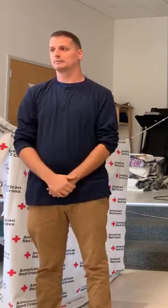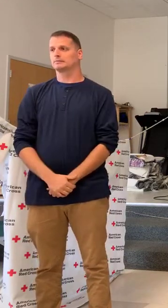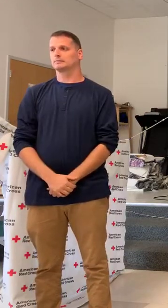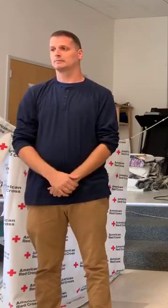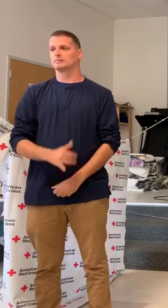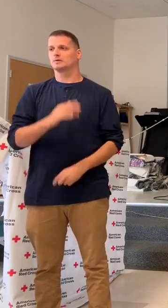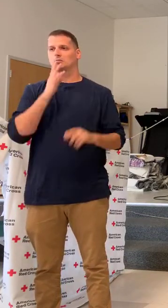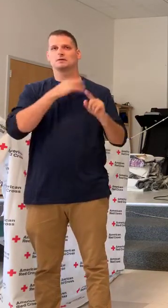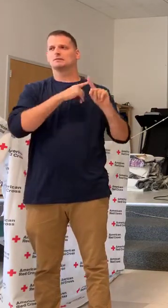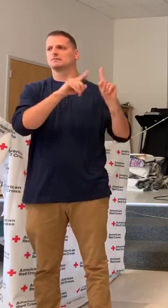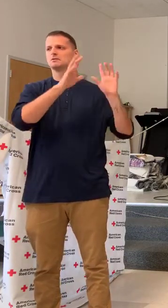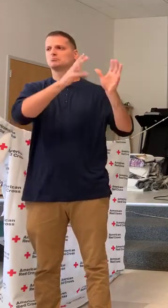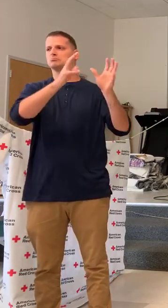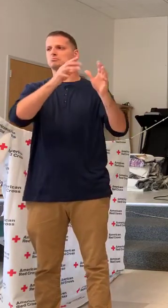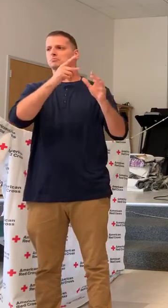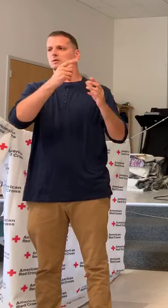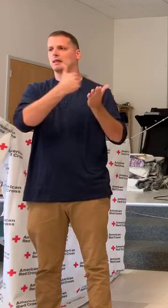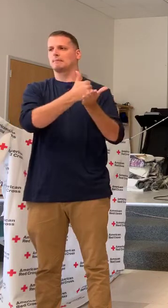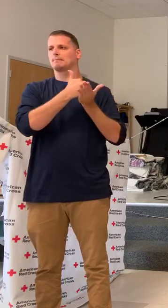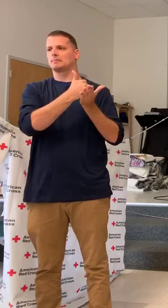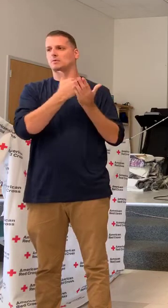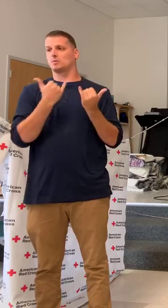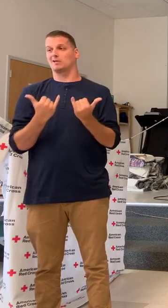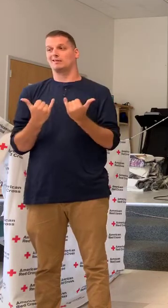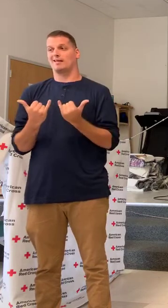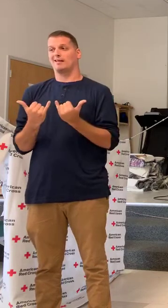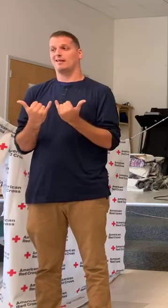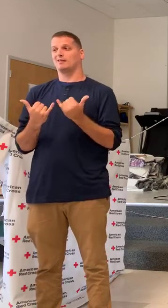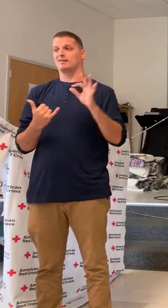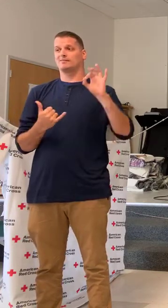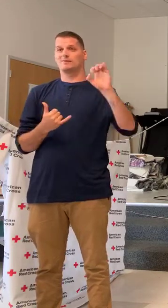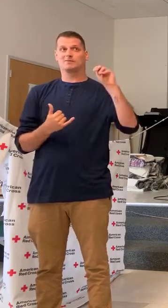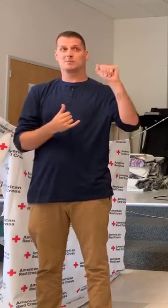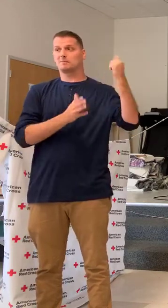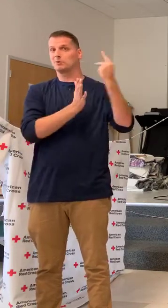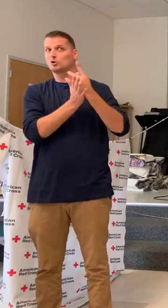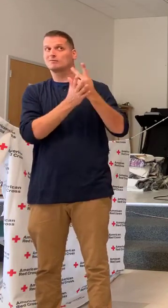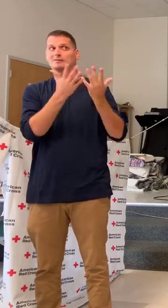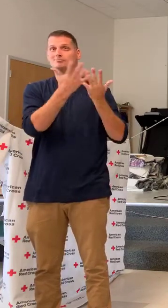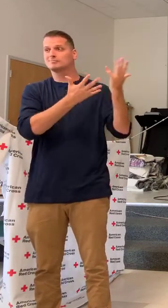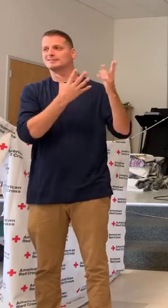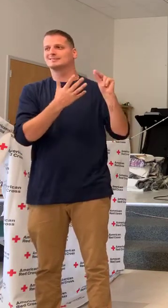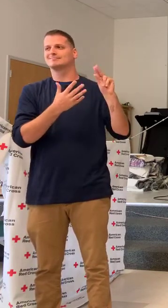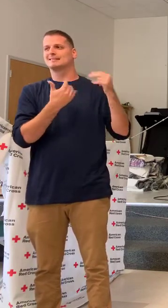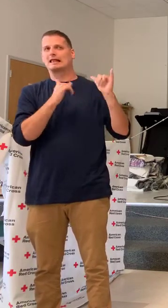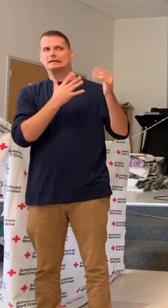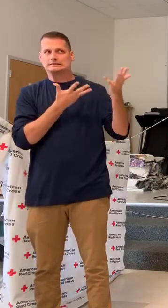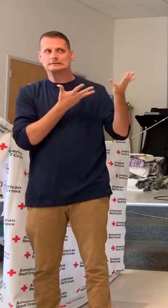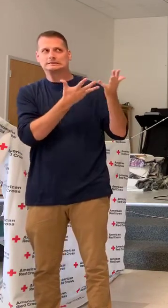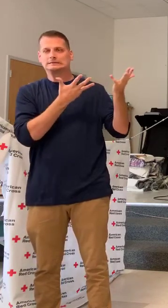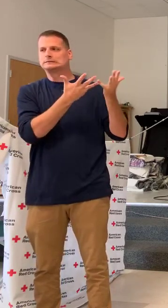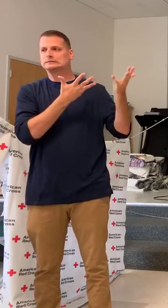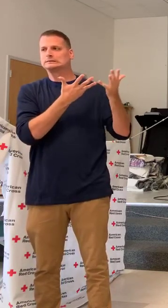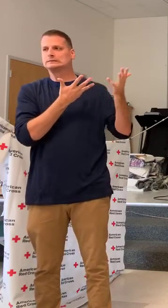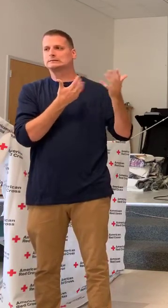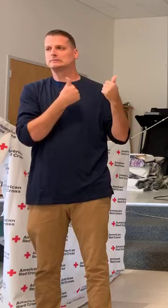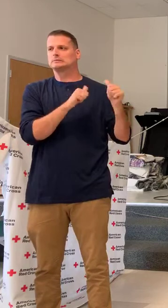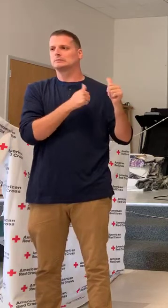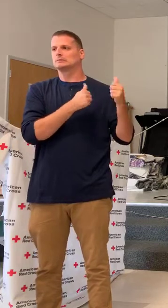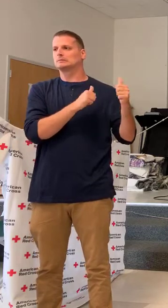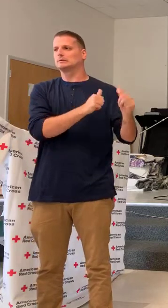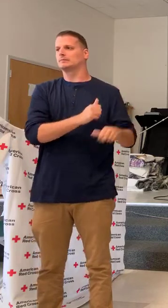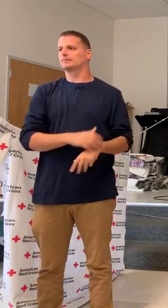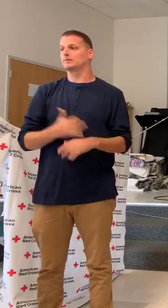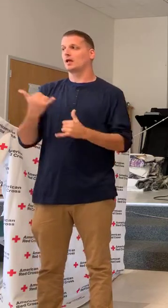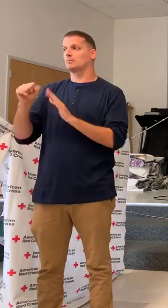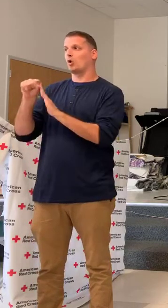homes. That's where we're at right now. We don't have the FEMA approval, but we are pushing to get that. So state will support it right now. But is it true